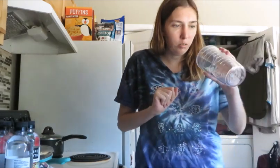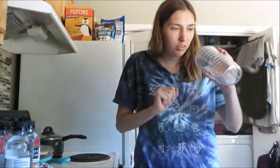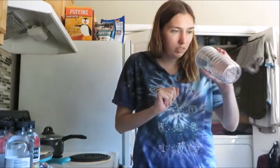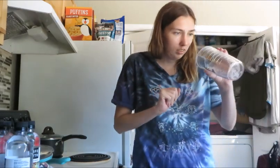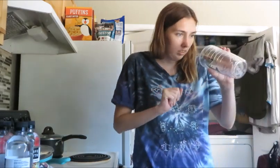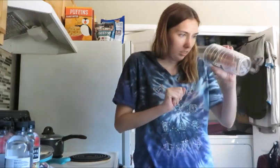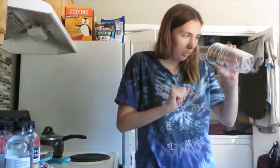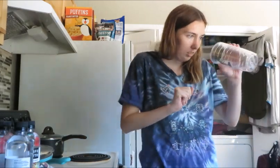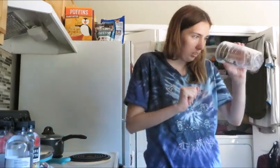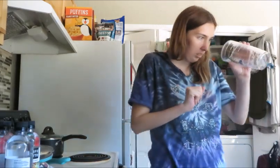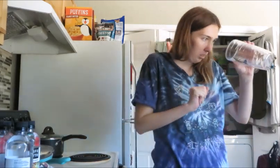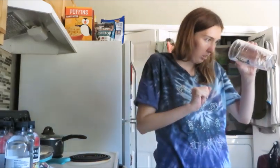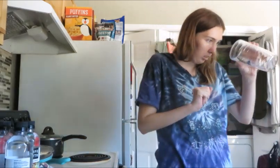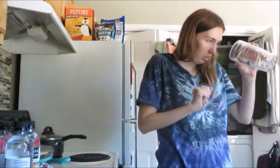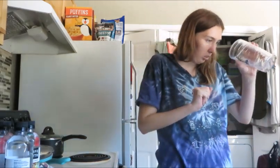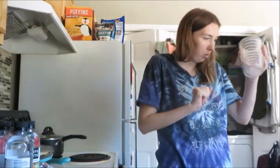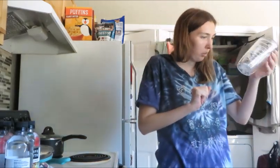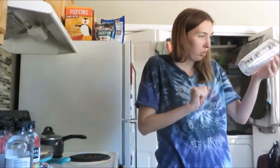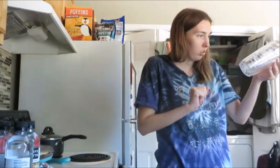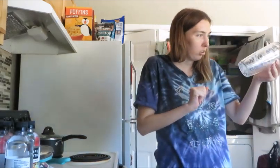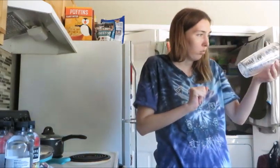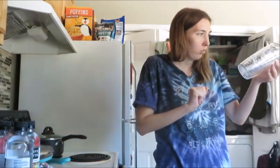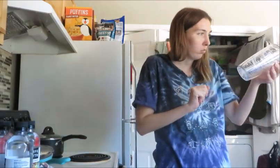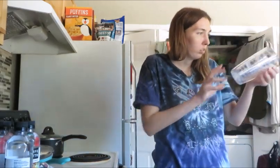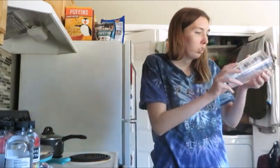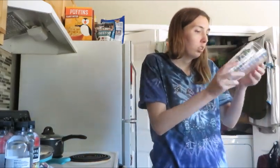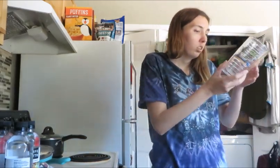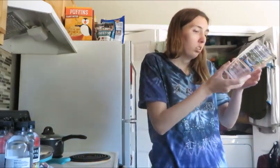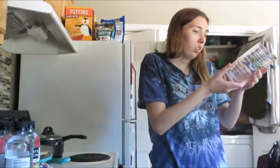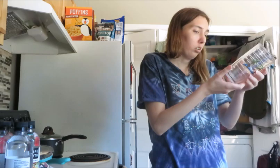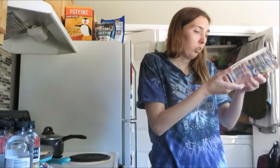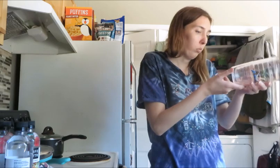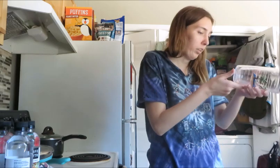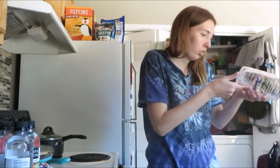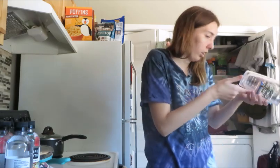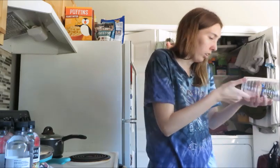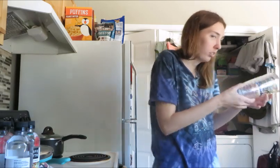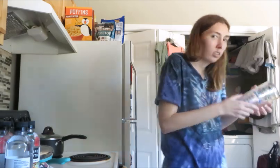something. Just want to make sure there's no, it's not like wet or nothing.